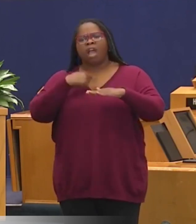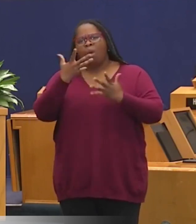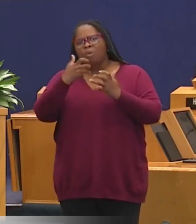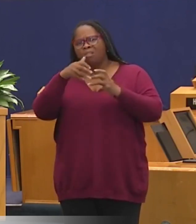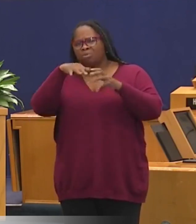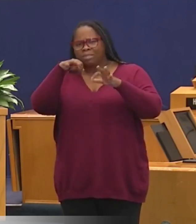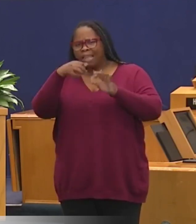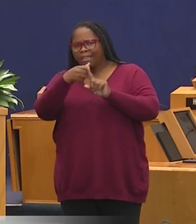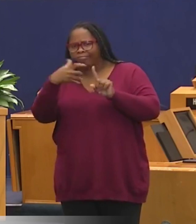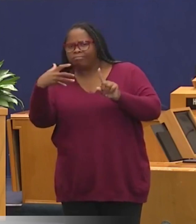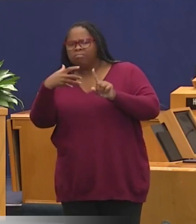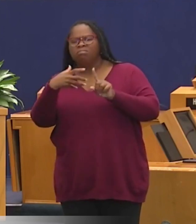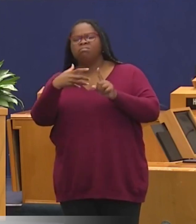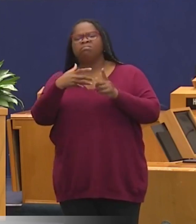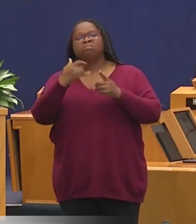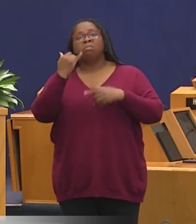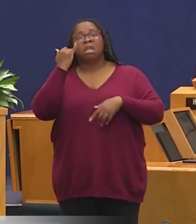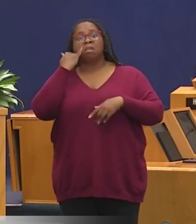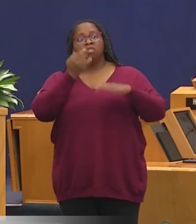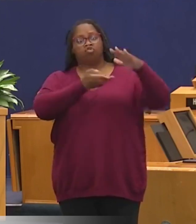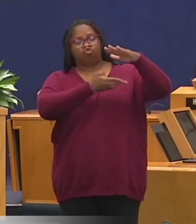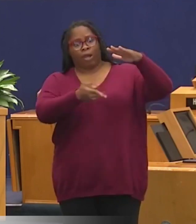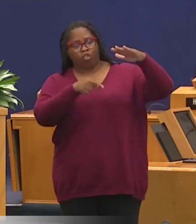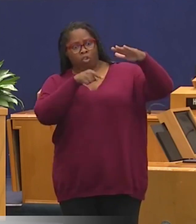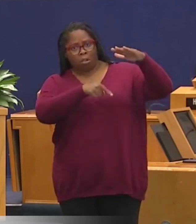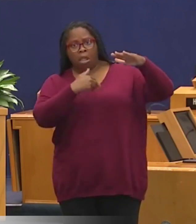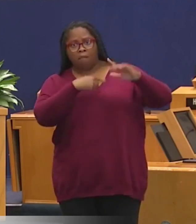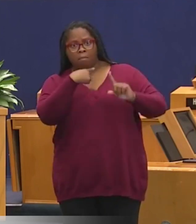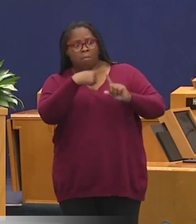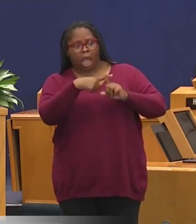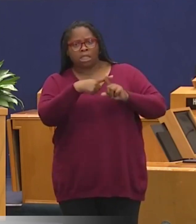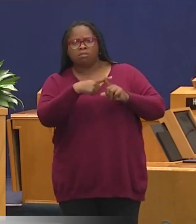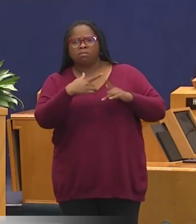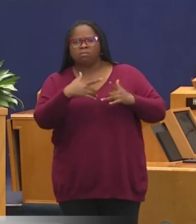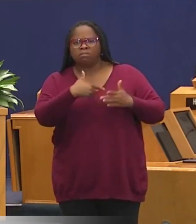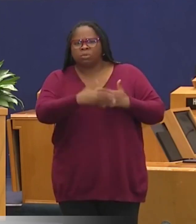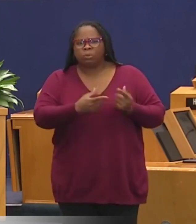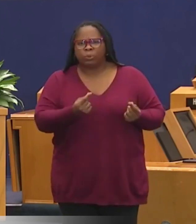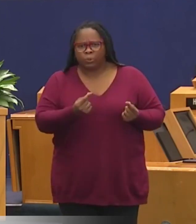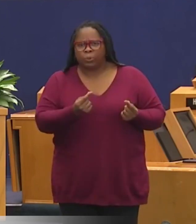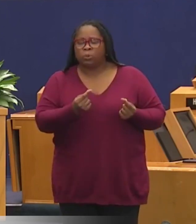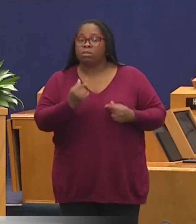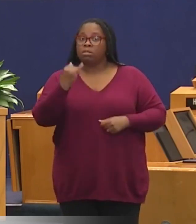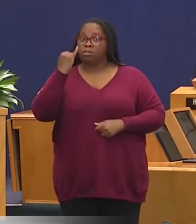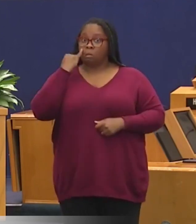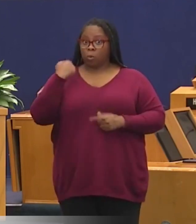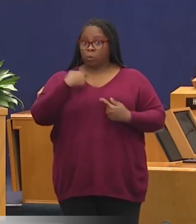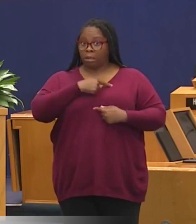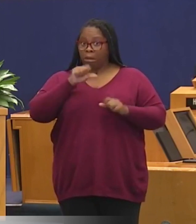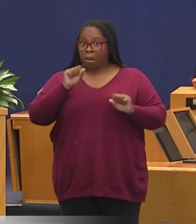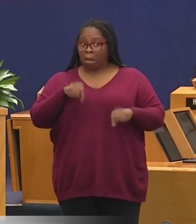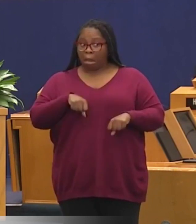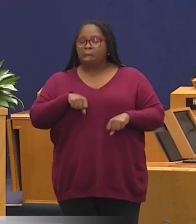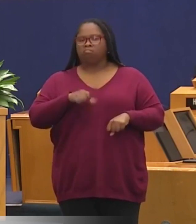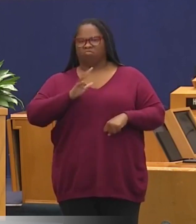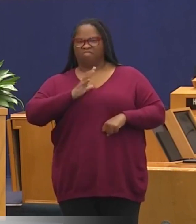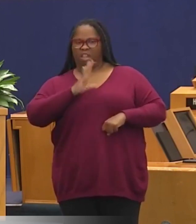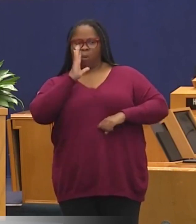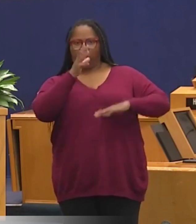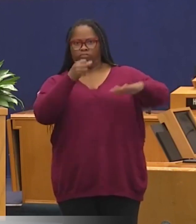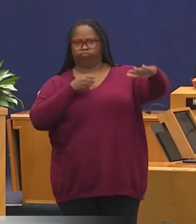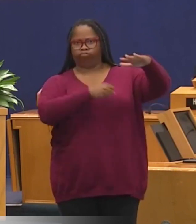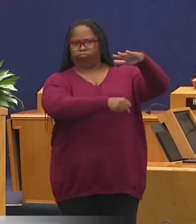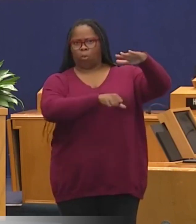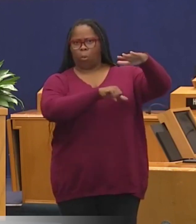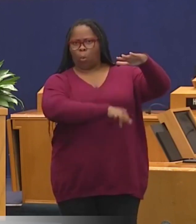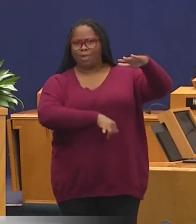at the shelters when we identify a positive case. If we're able to, we quarantine at the shelter